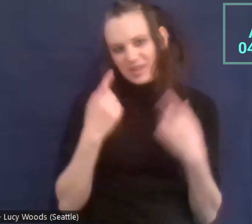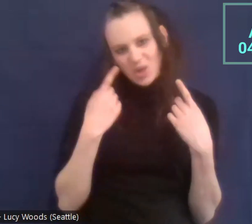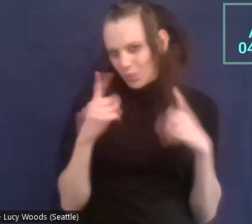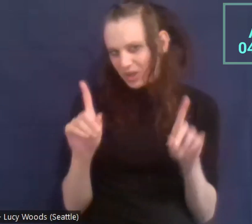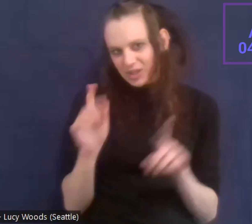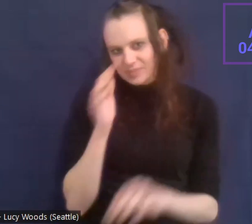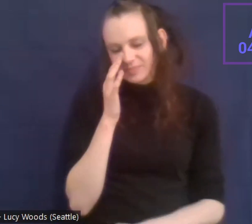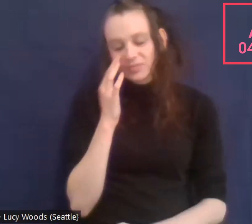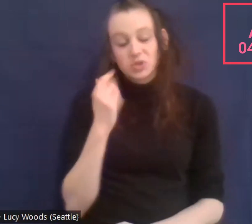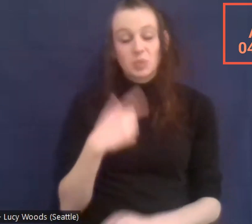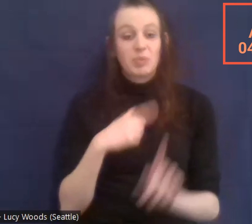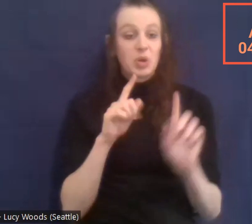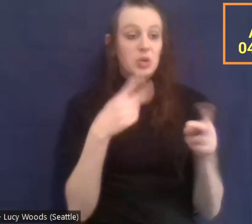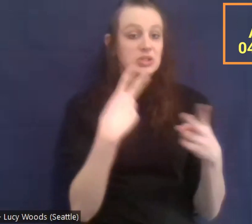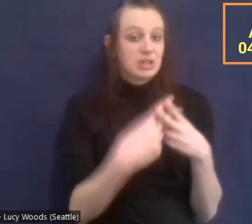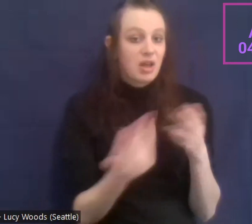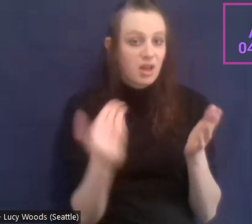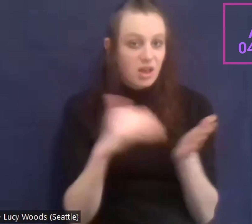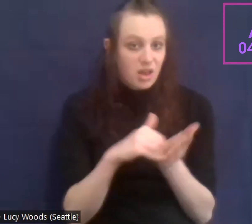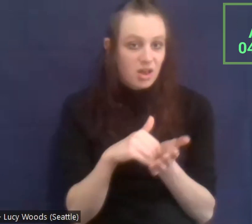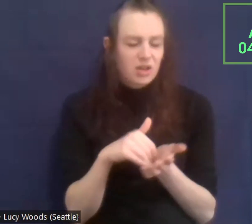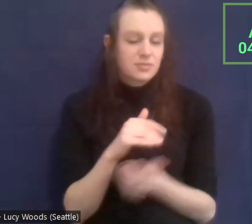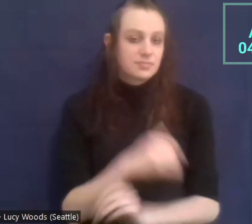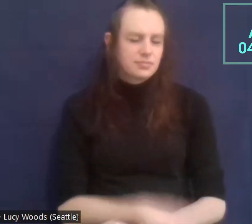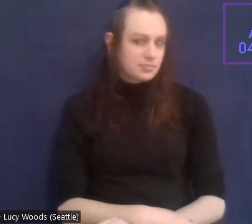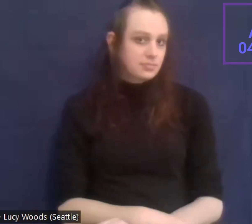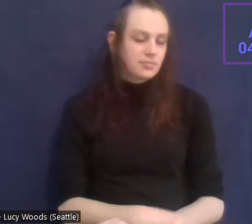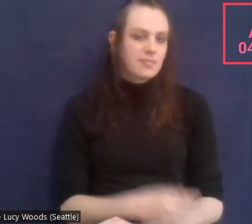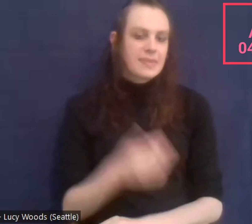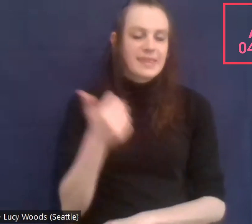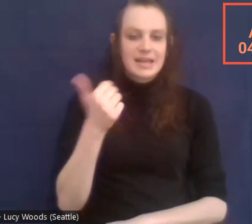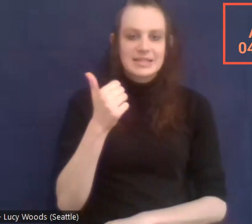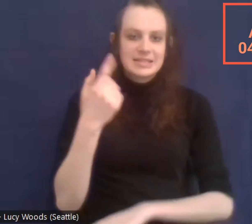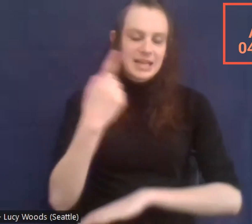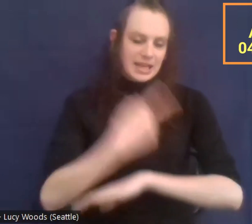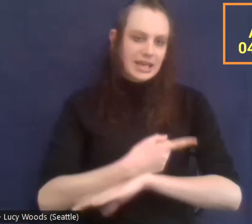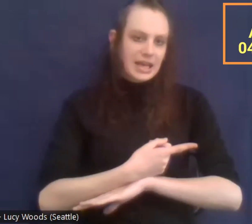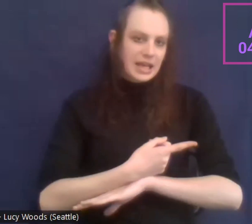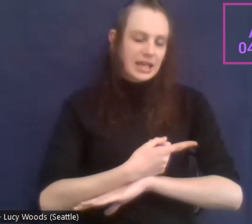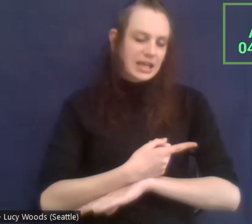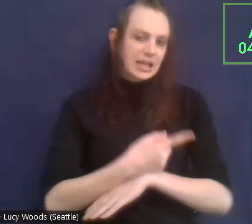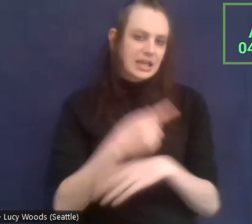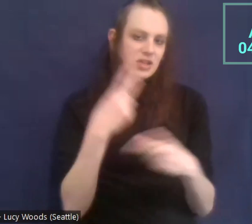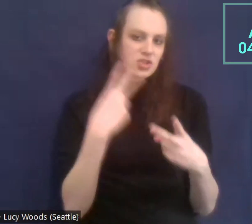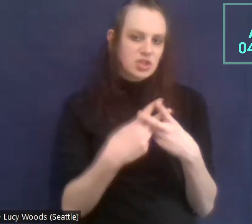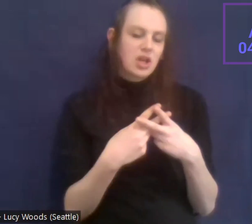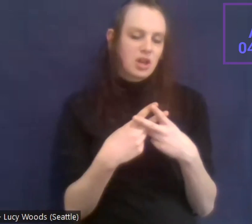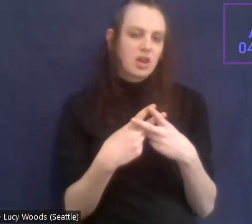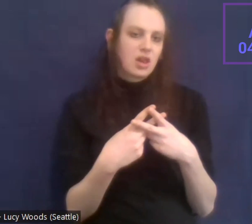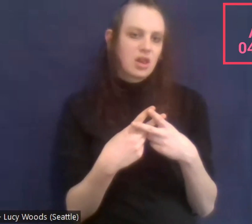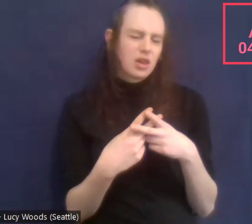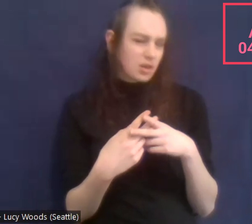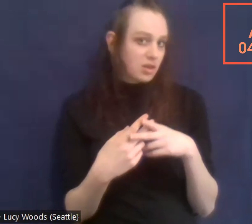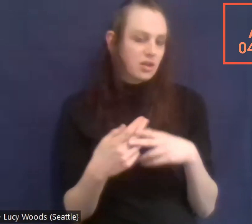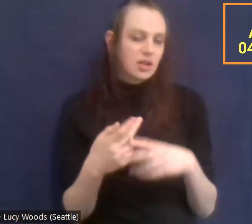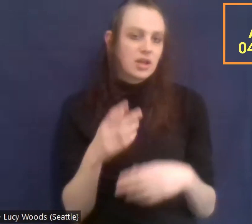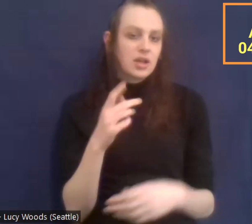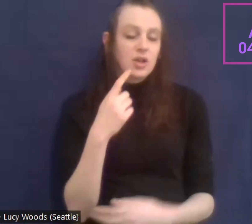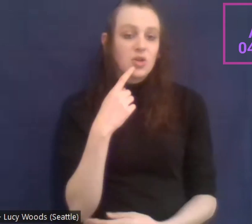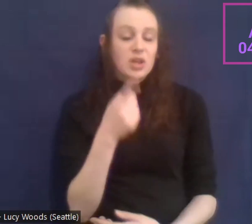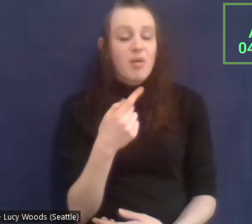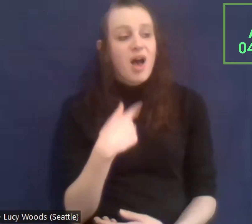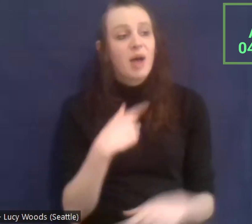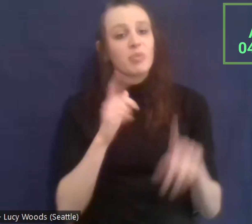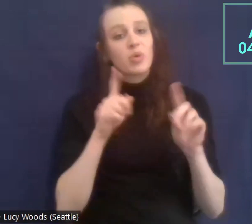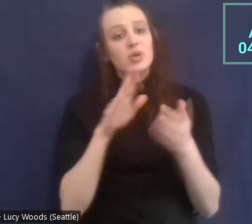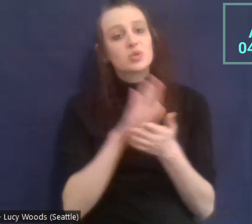myself incarcerated again. And this time, like they did a 10-day detention hearing, and I was telling them, "Hey, I'm doing good in the school here, and I